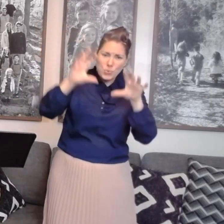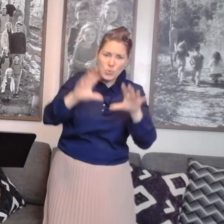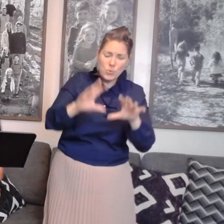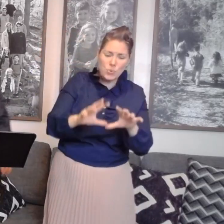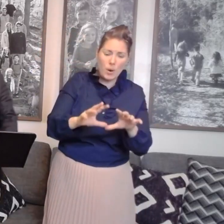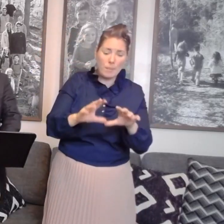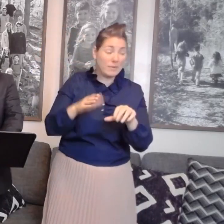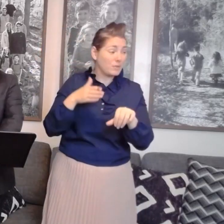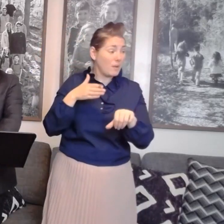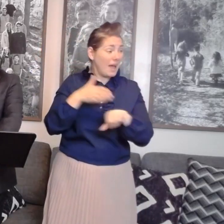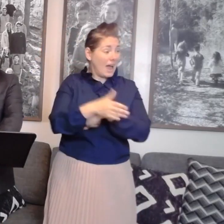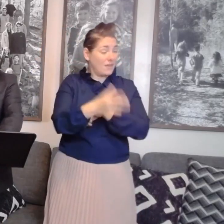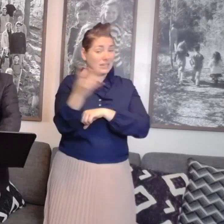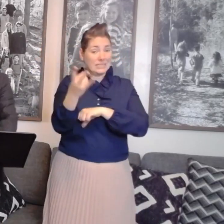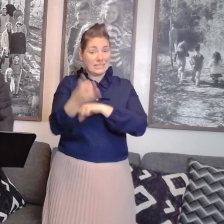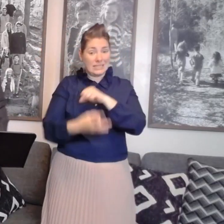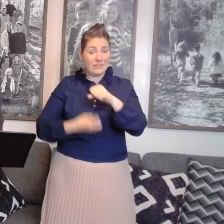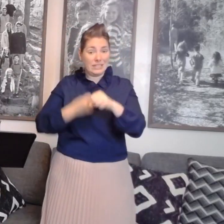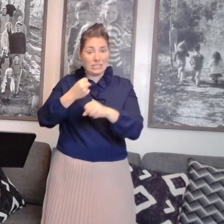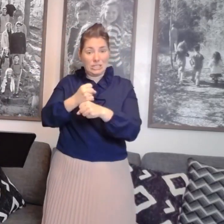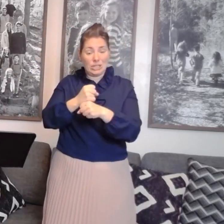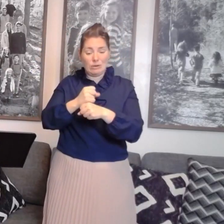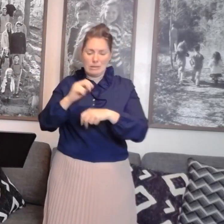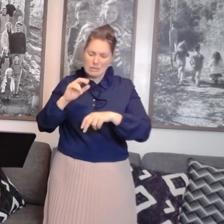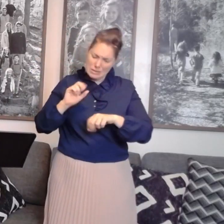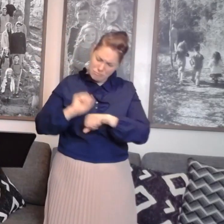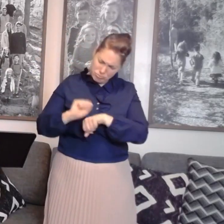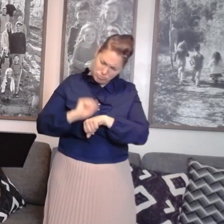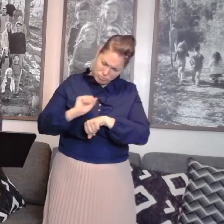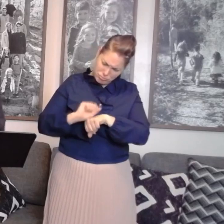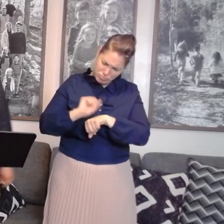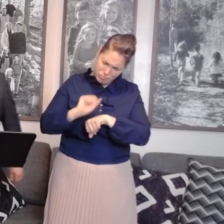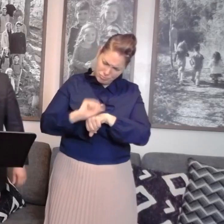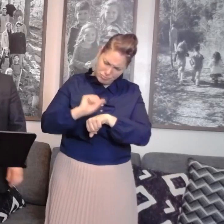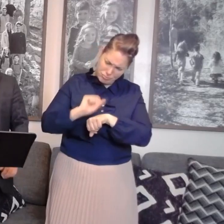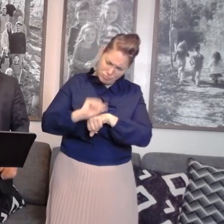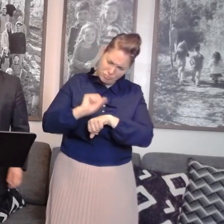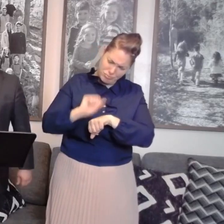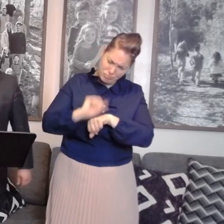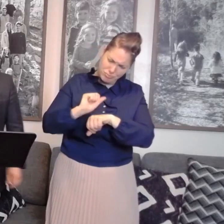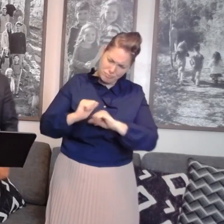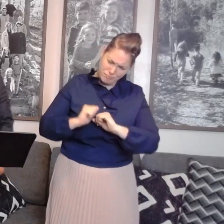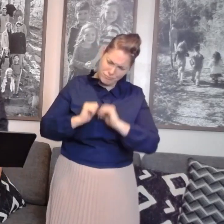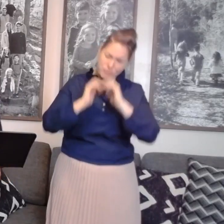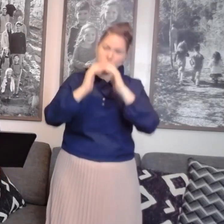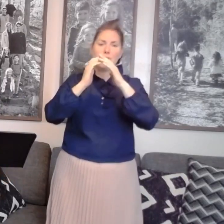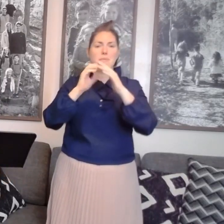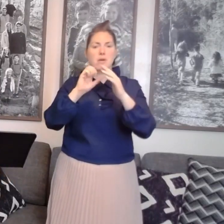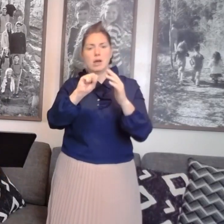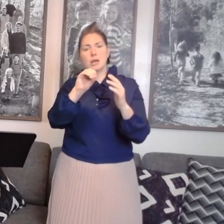after 7 years of building God's house, Solomon concluded his dedicatory